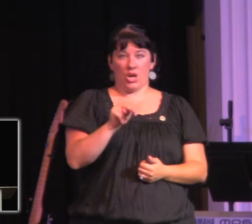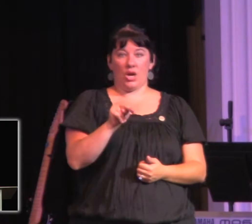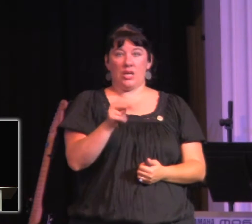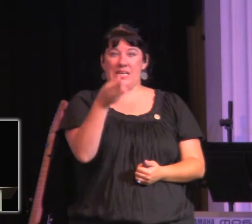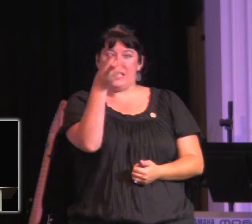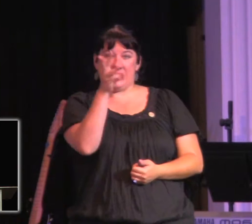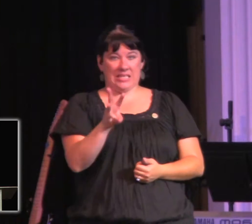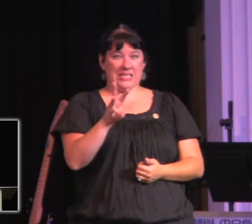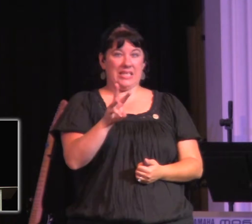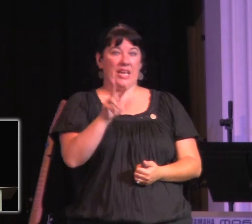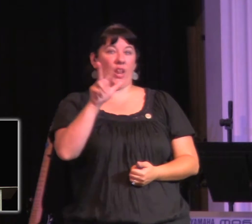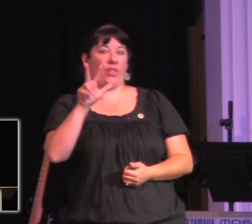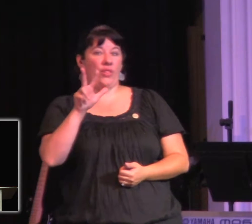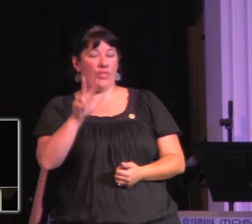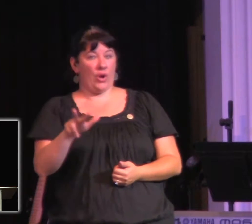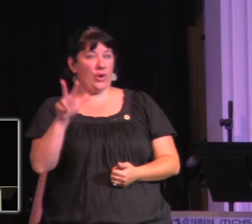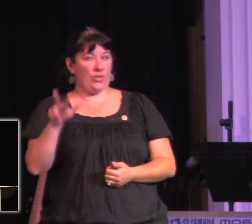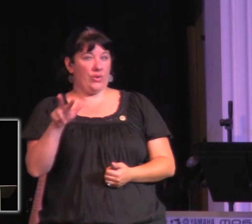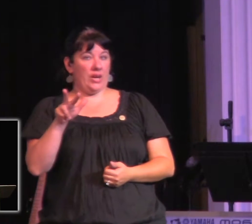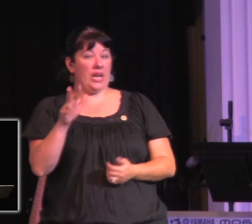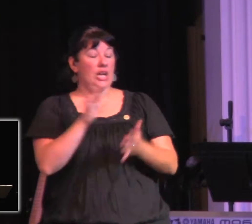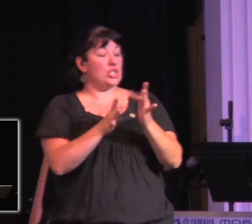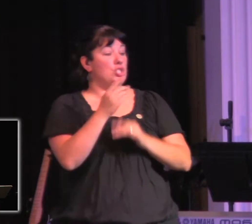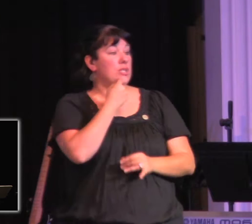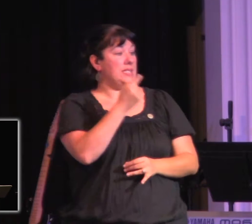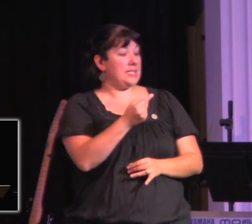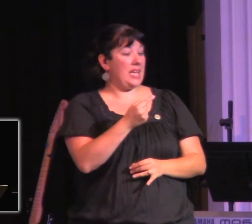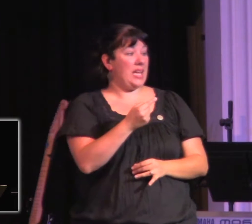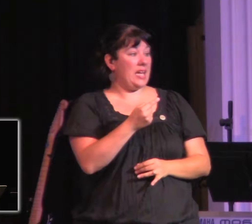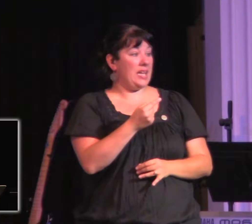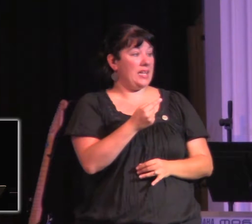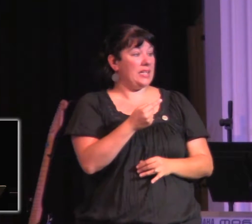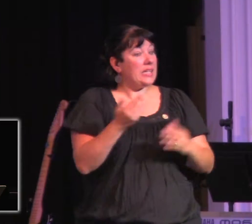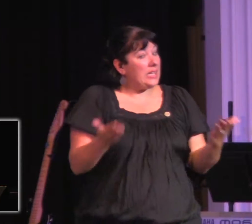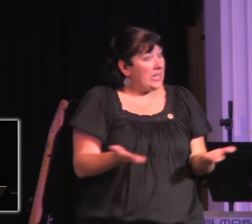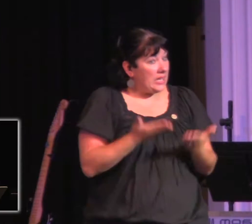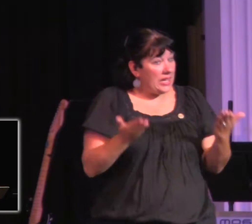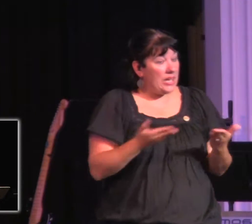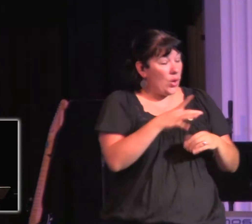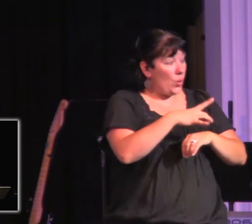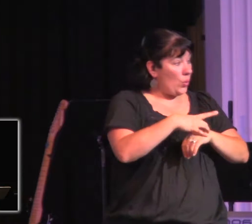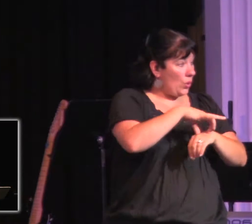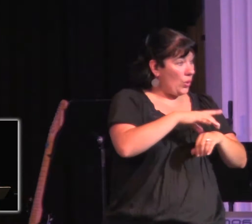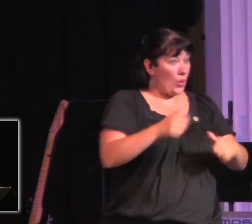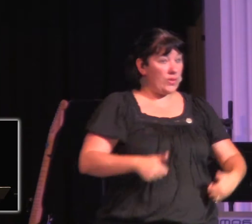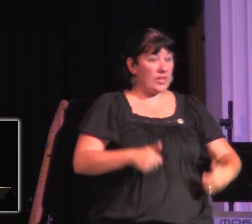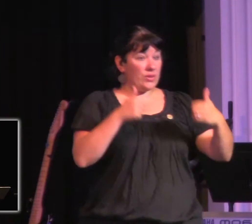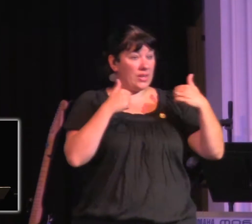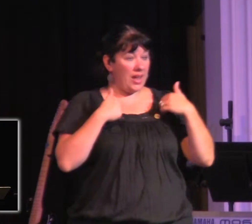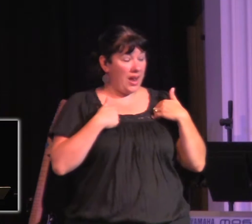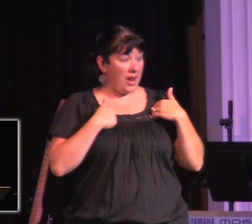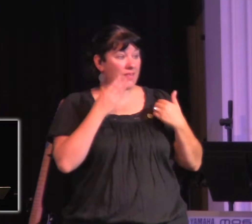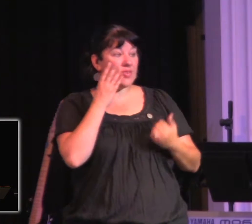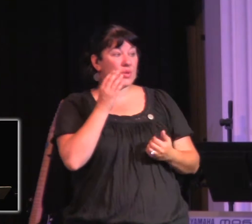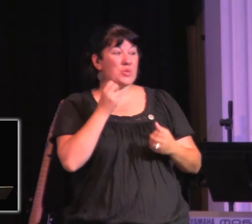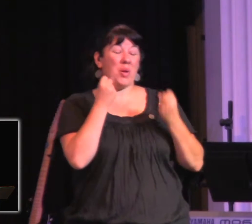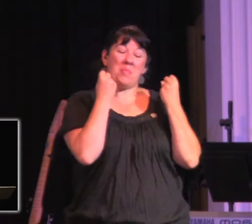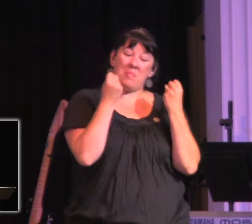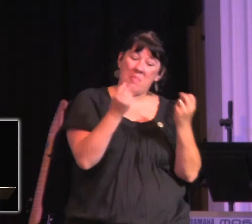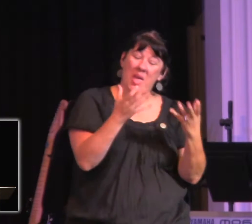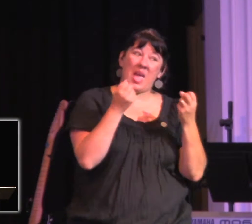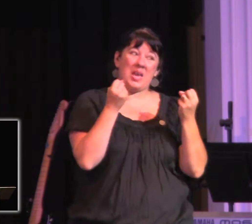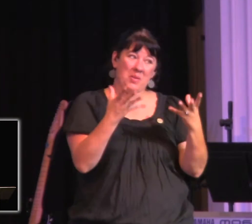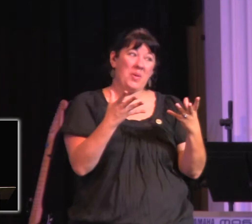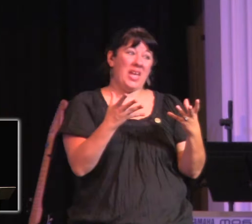on earth you will have many trials and sorrows." How many of you ever experienced a trial or